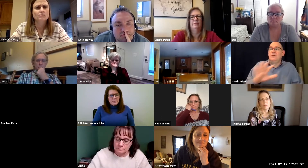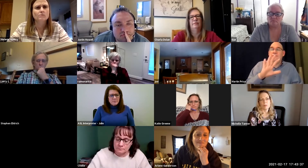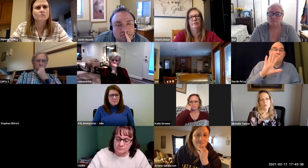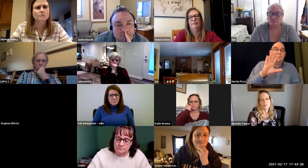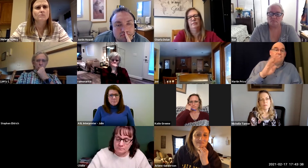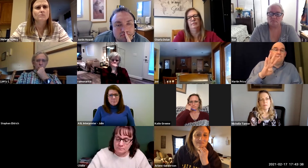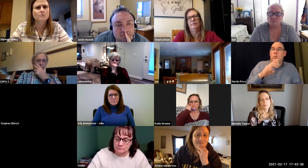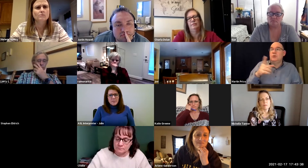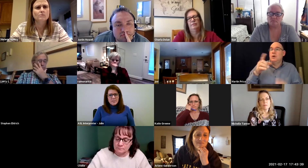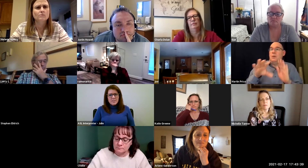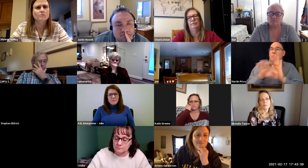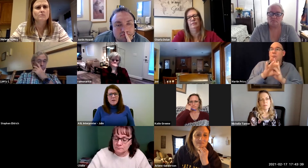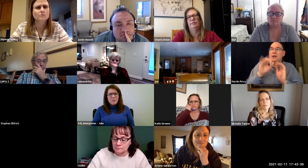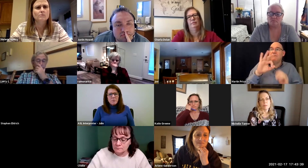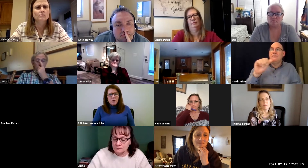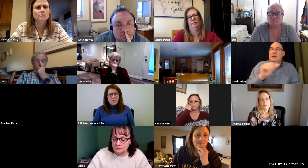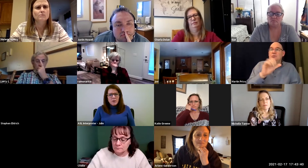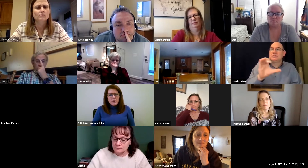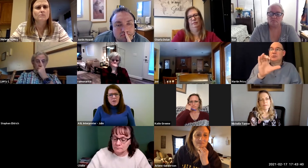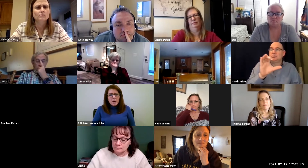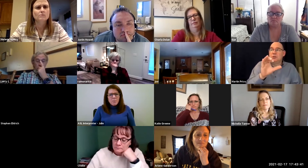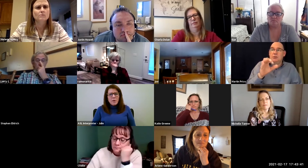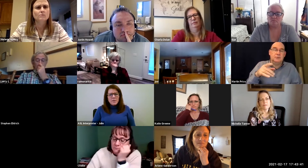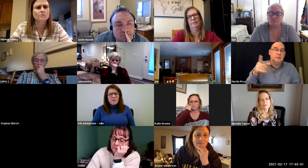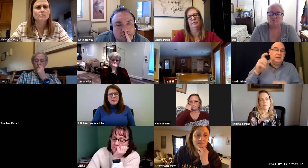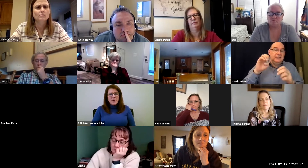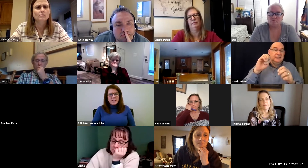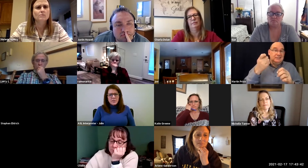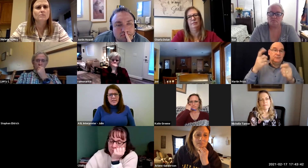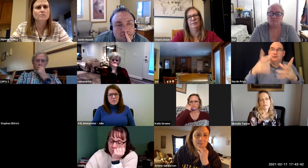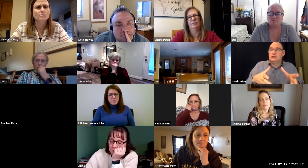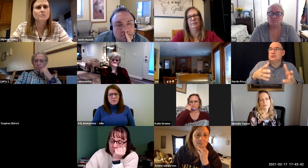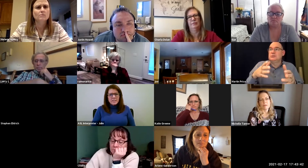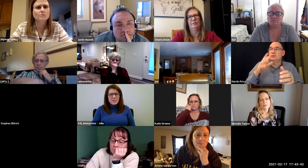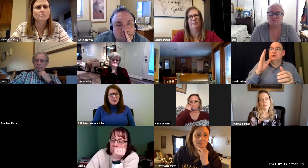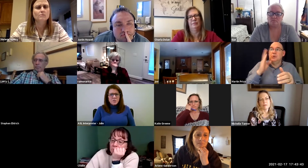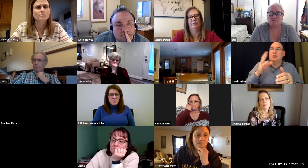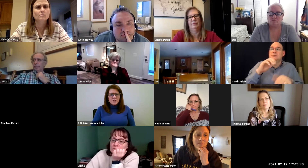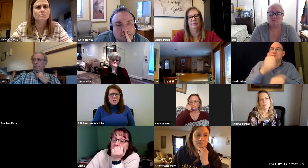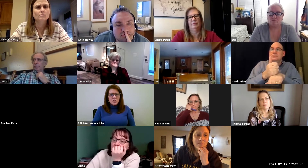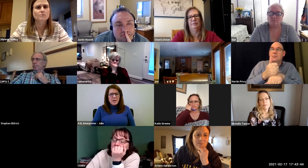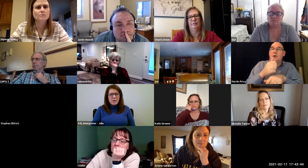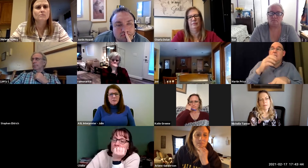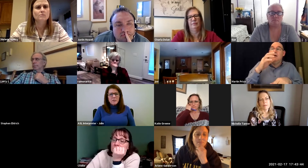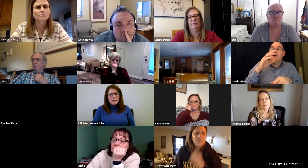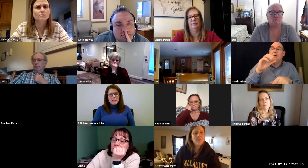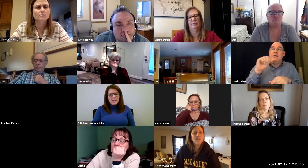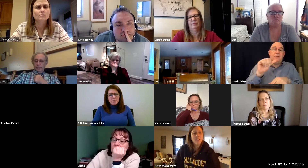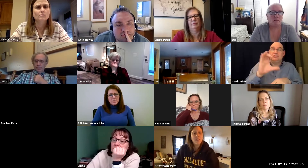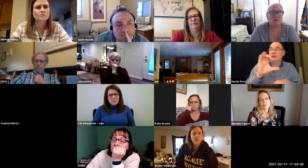final one is a 504, appointment of an advisory council. Executive director